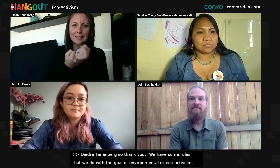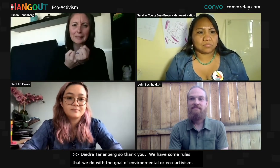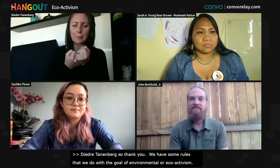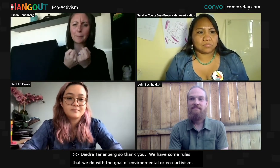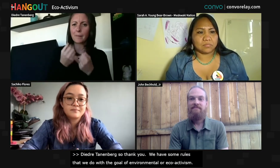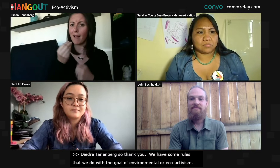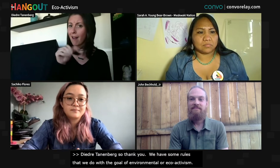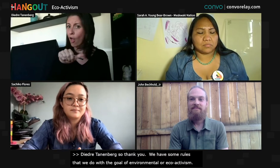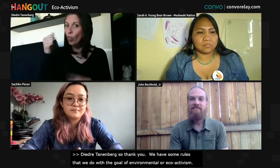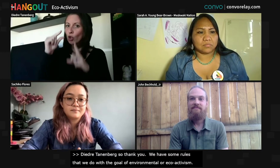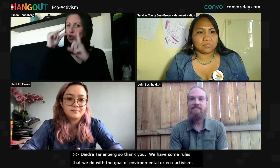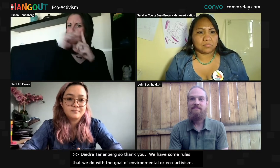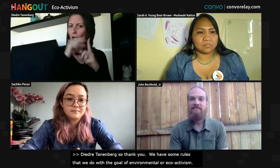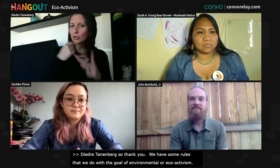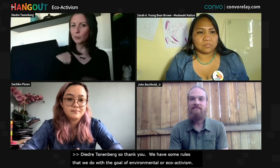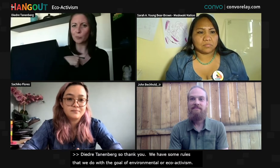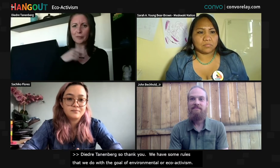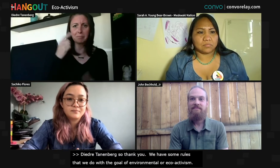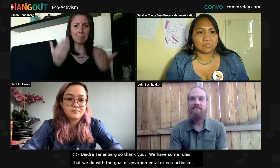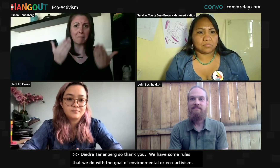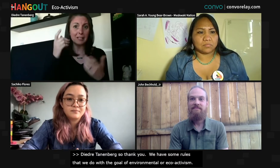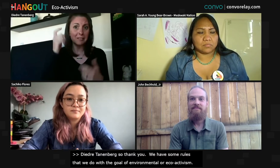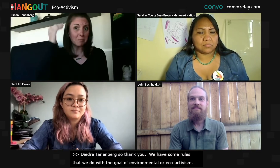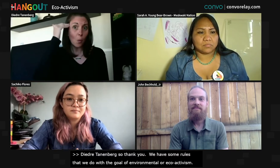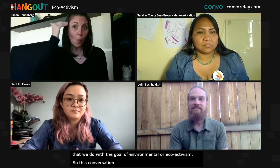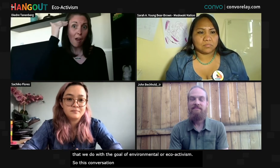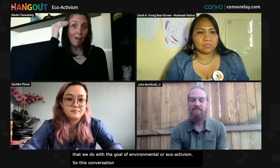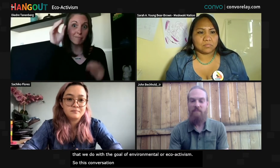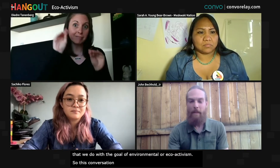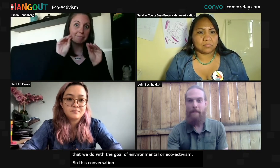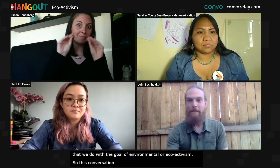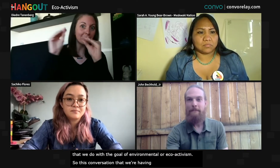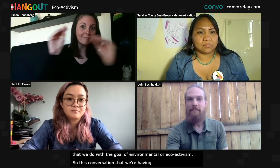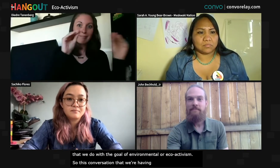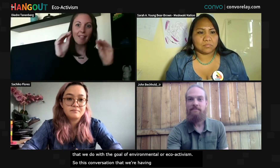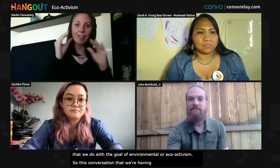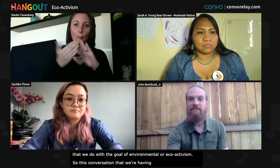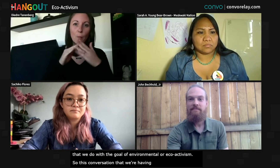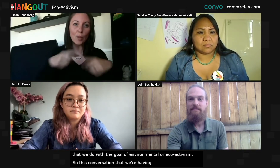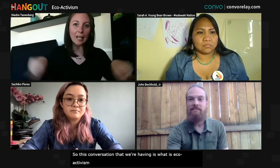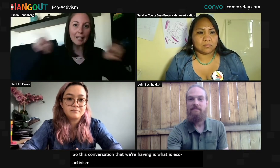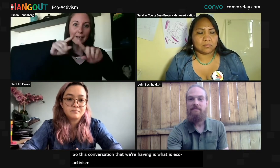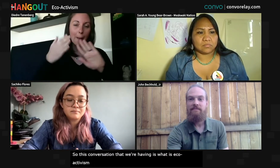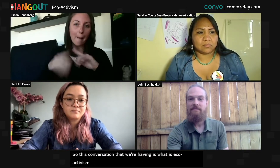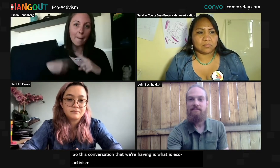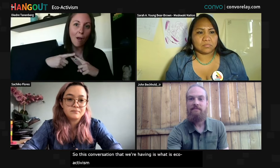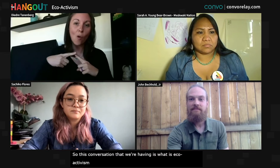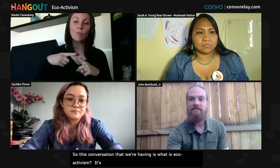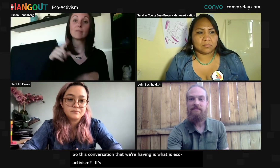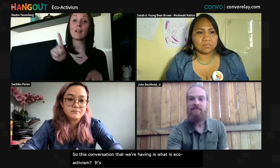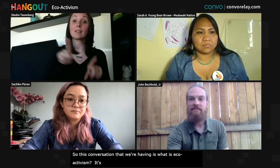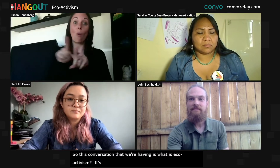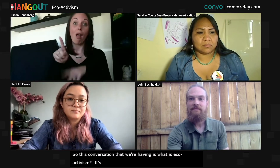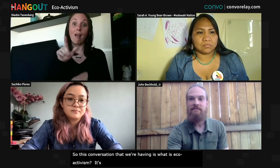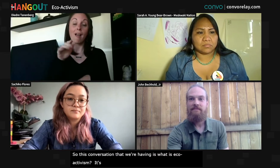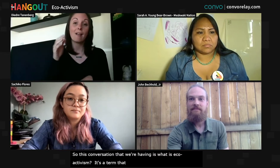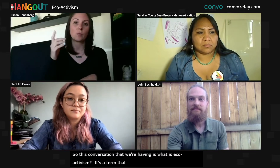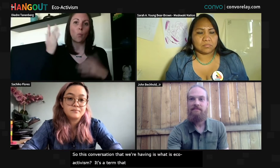And so this conversation we're having is, what is eco-activism? It's a term that we may be aware of, we may be teaching the